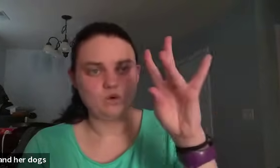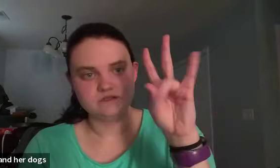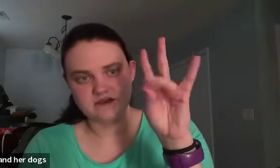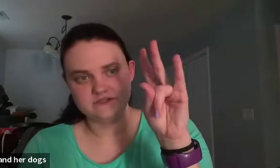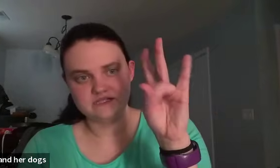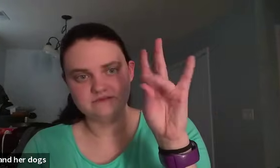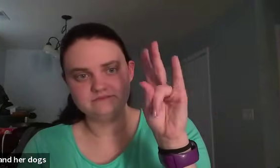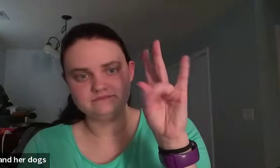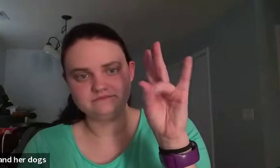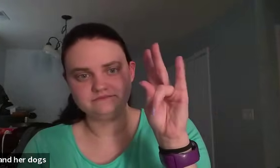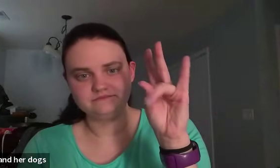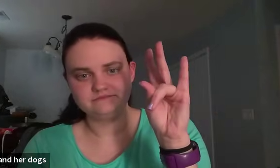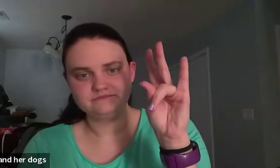or 17.